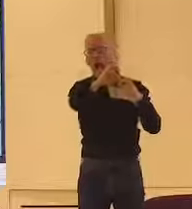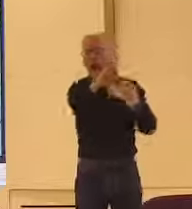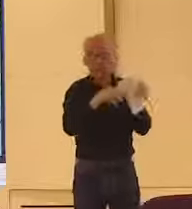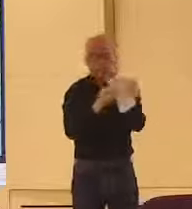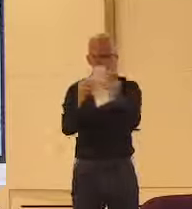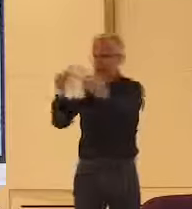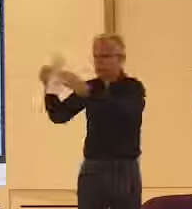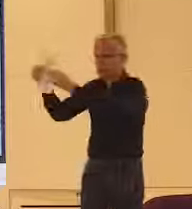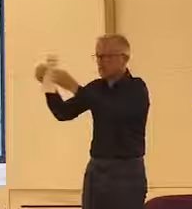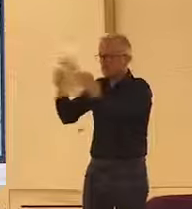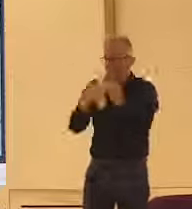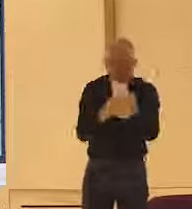Here's a support line.